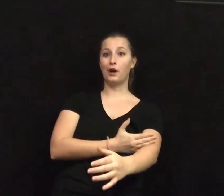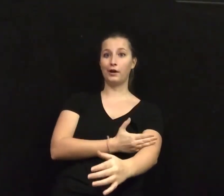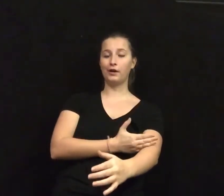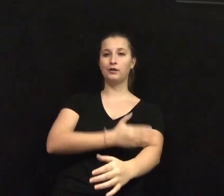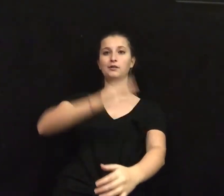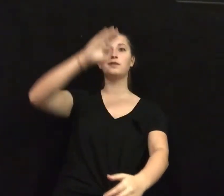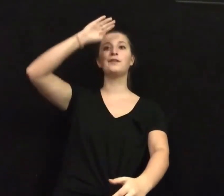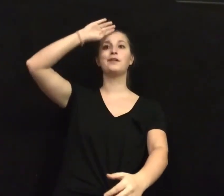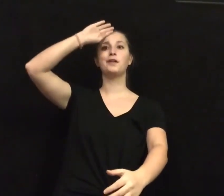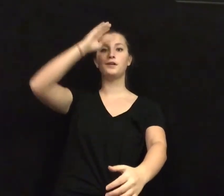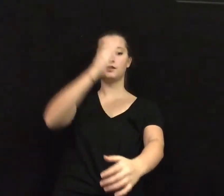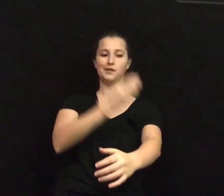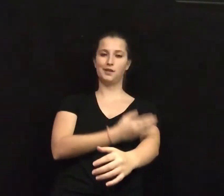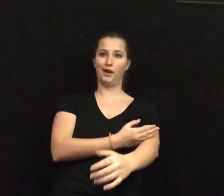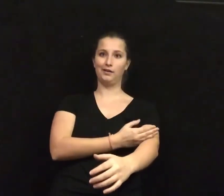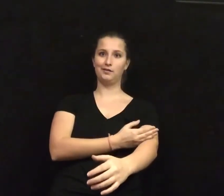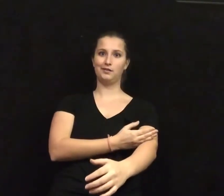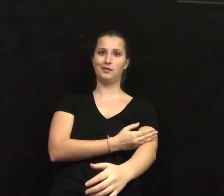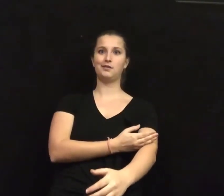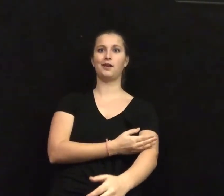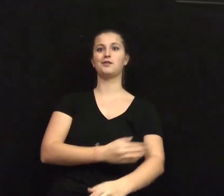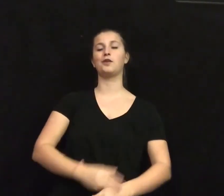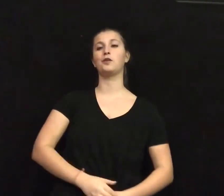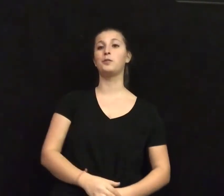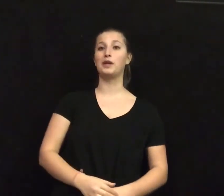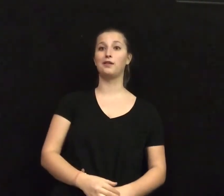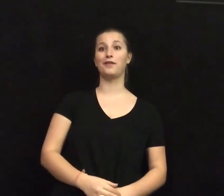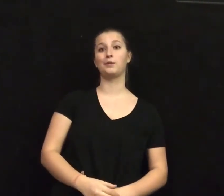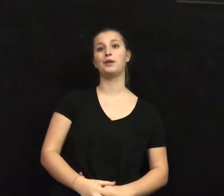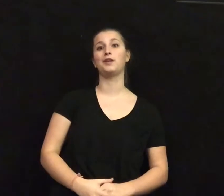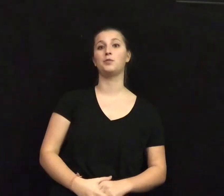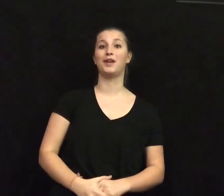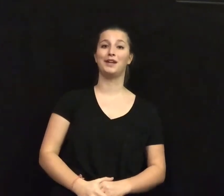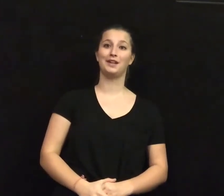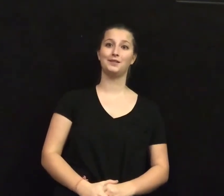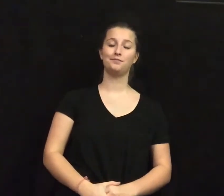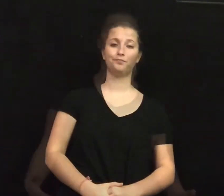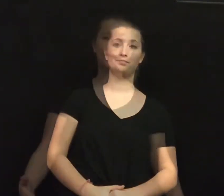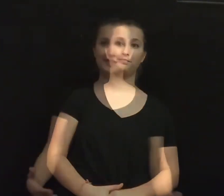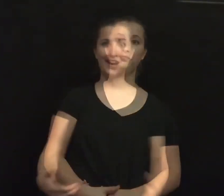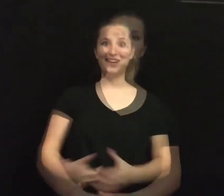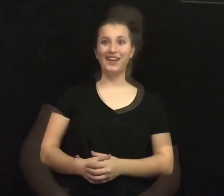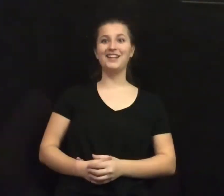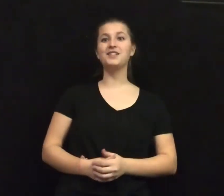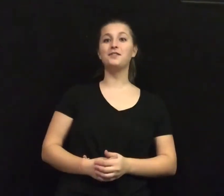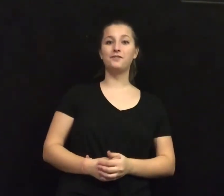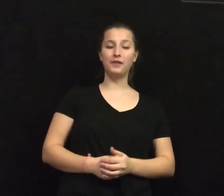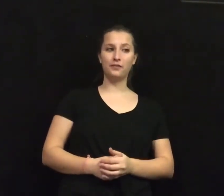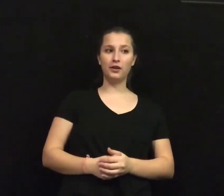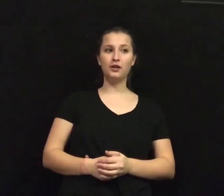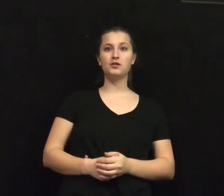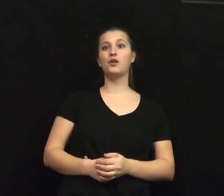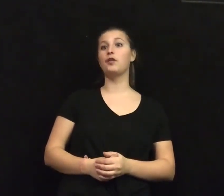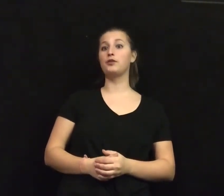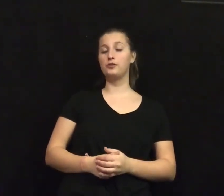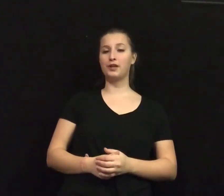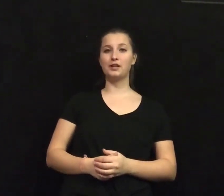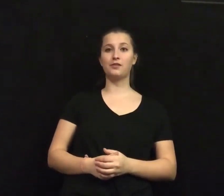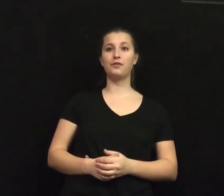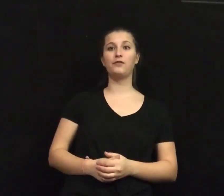daughter, son. So that's all your immediate family that you might need. The fifth sign is fever. So there's two signs for fever. You